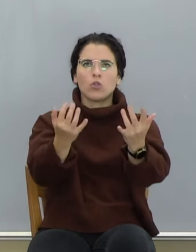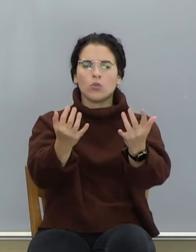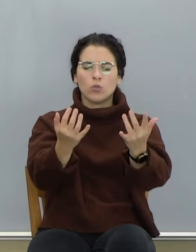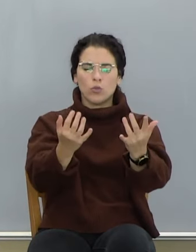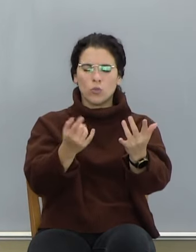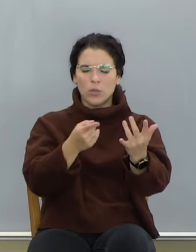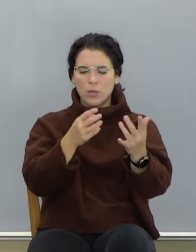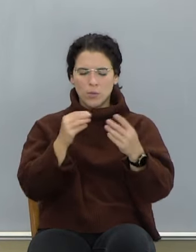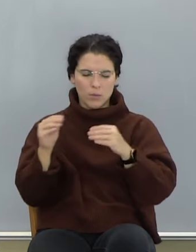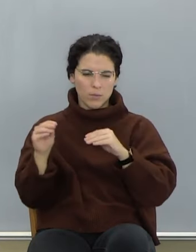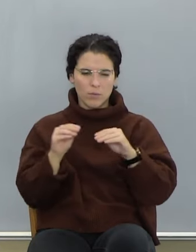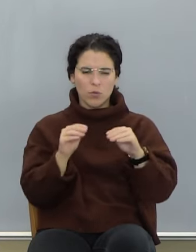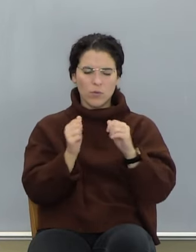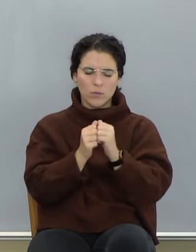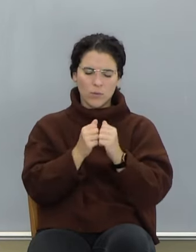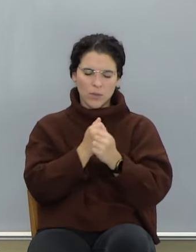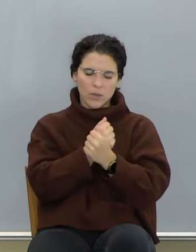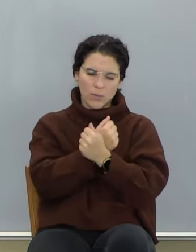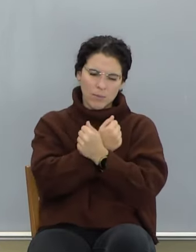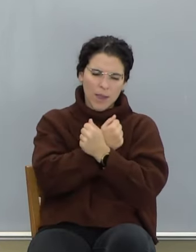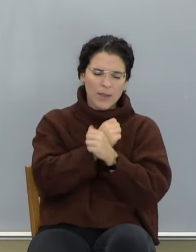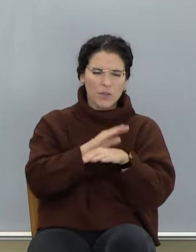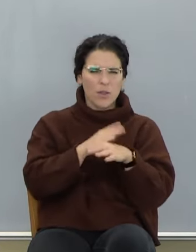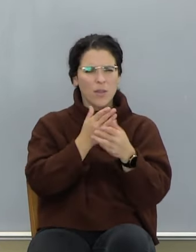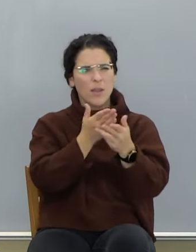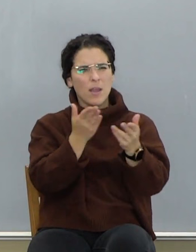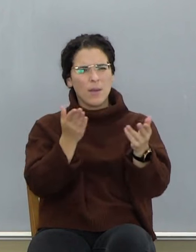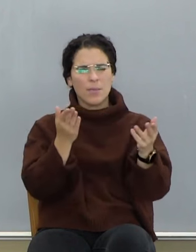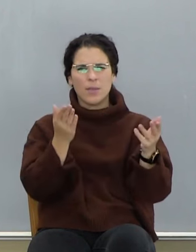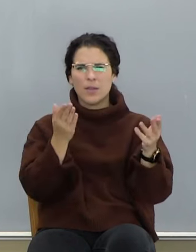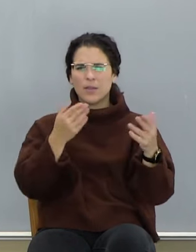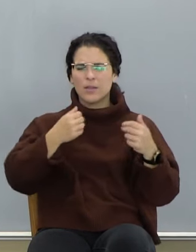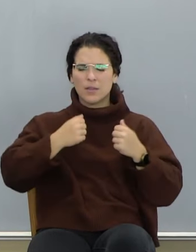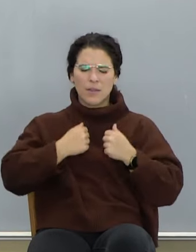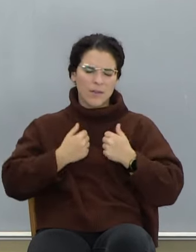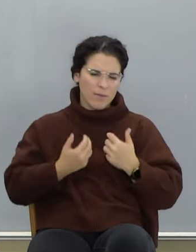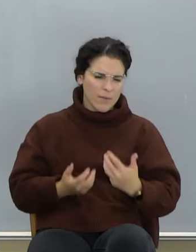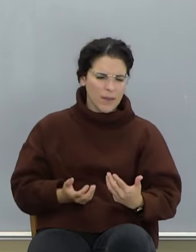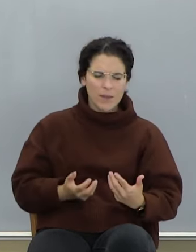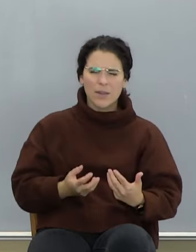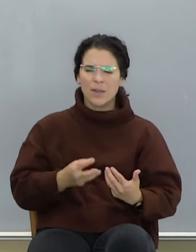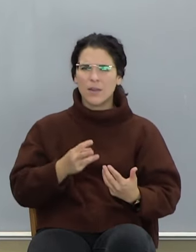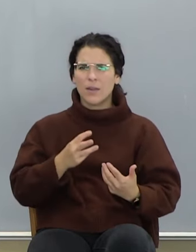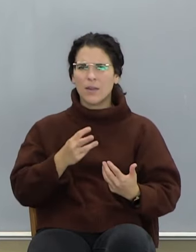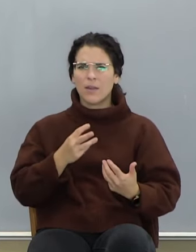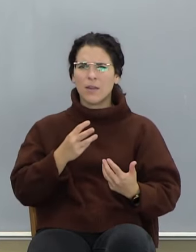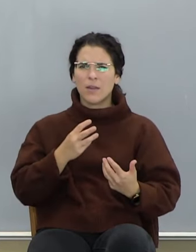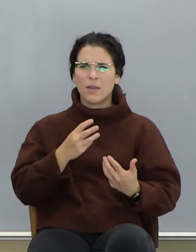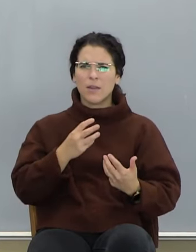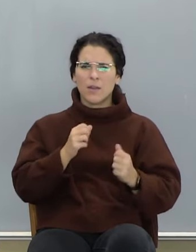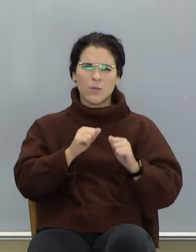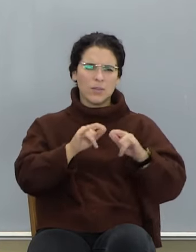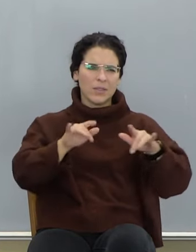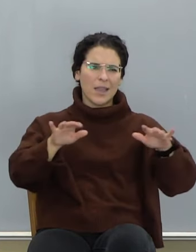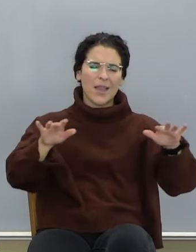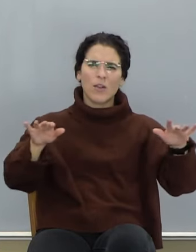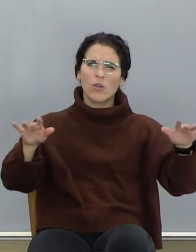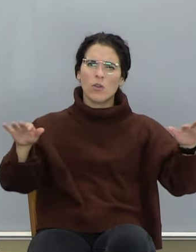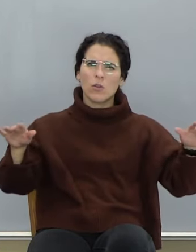he was moved with compassion on them, because they fainted and were what?